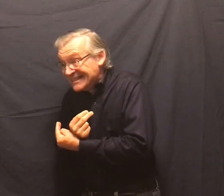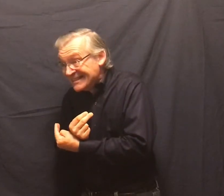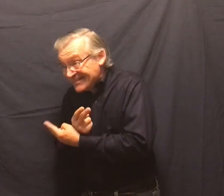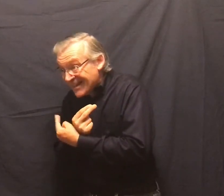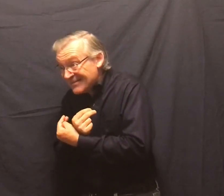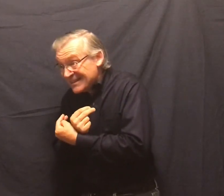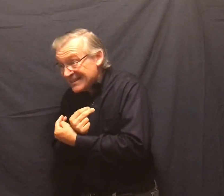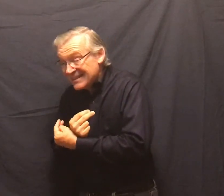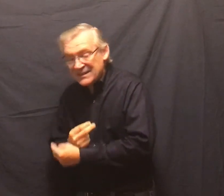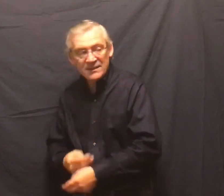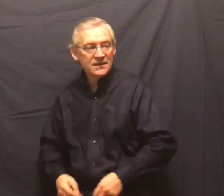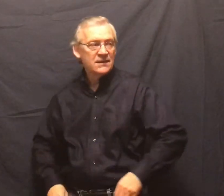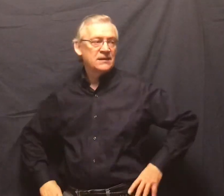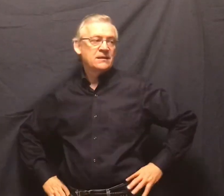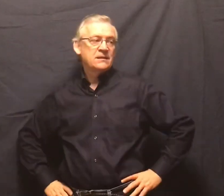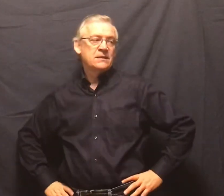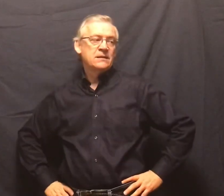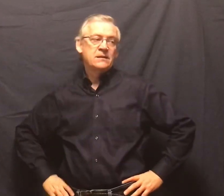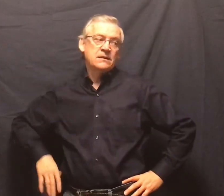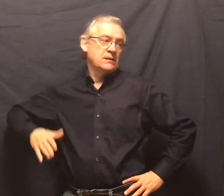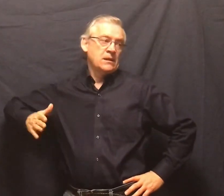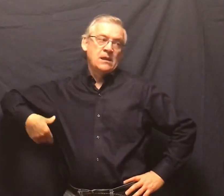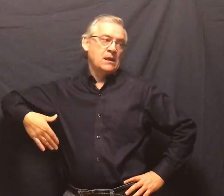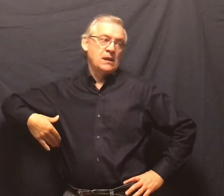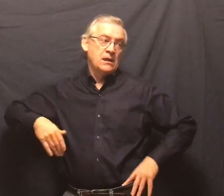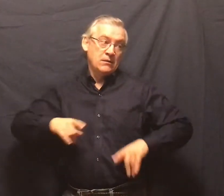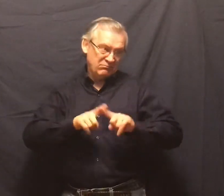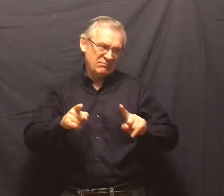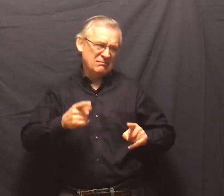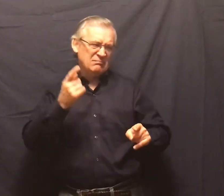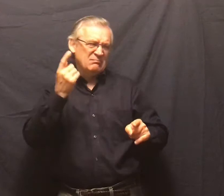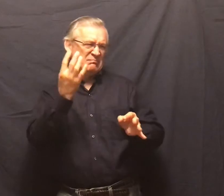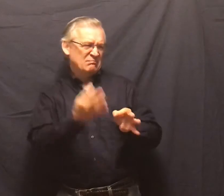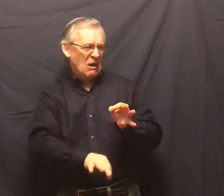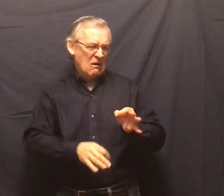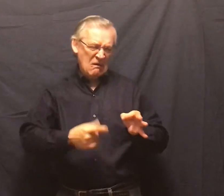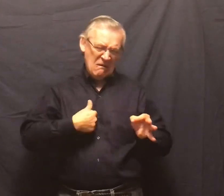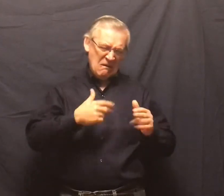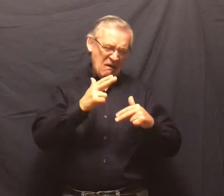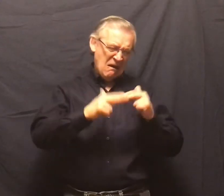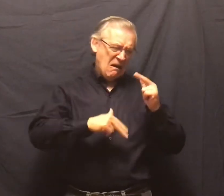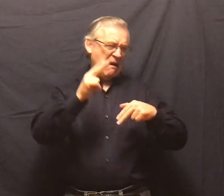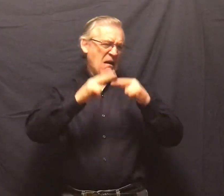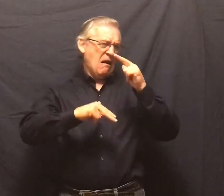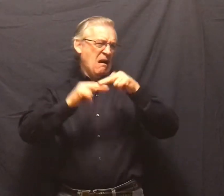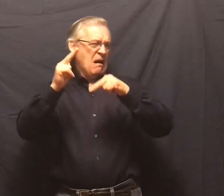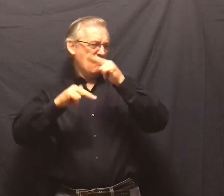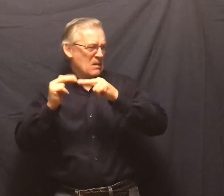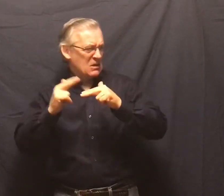no place for rabbits now, but I could easy build a few hutches and you could feed alfalfa to the rabbits.